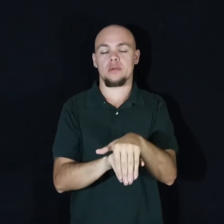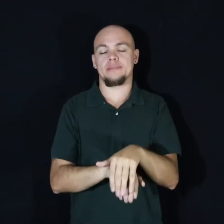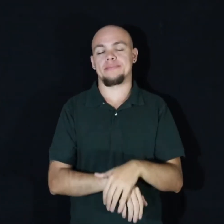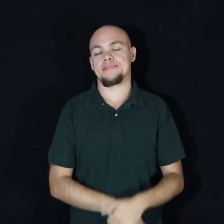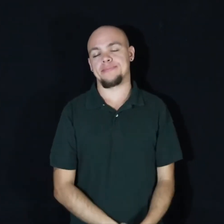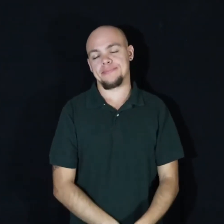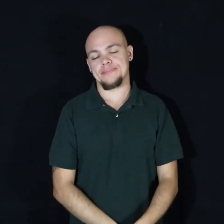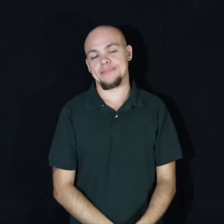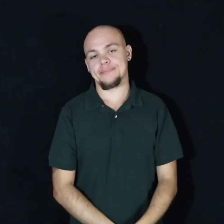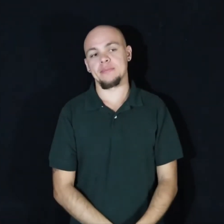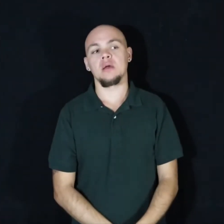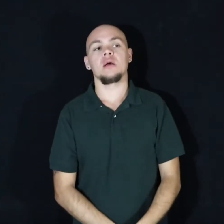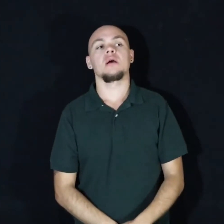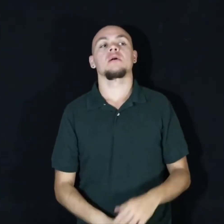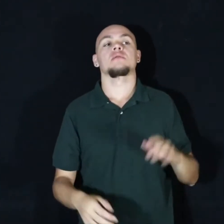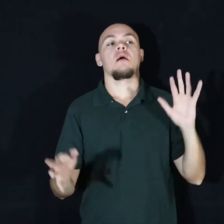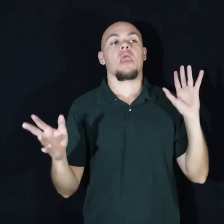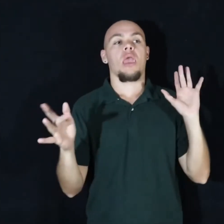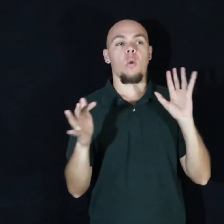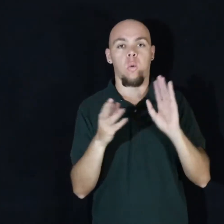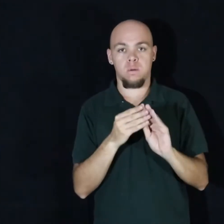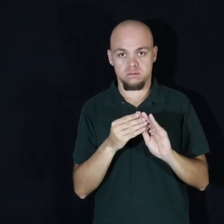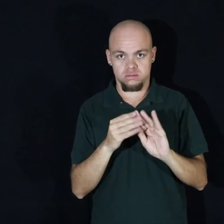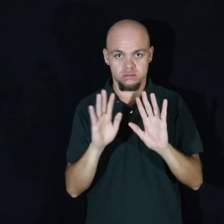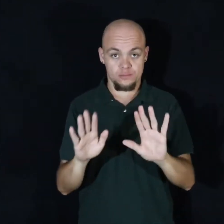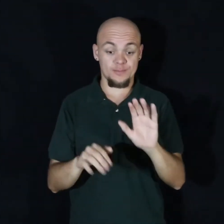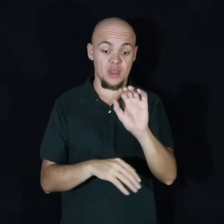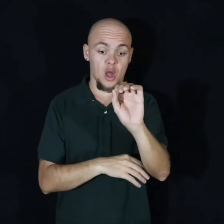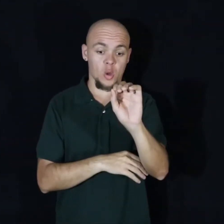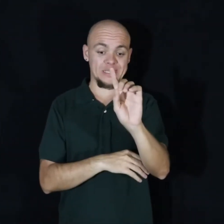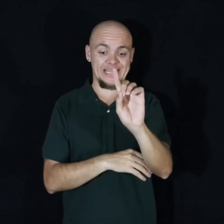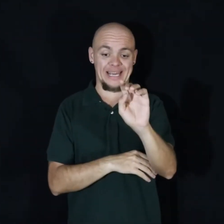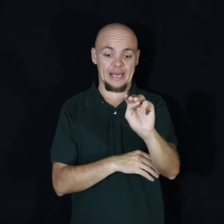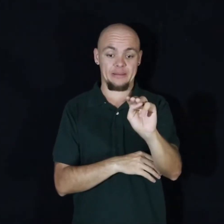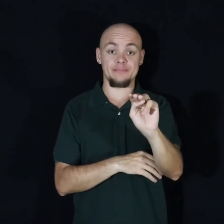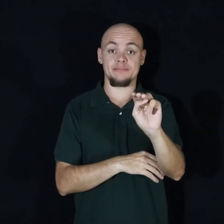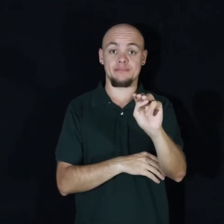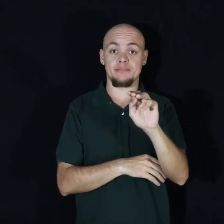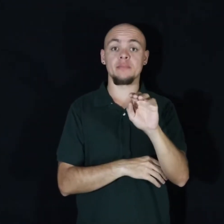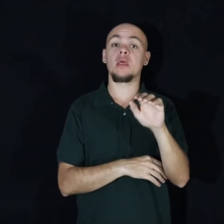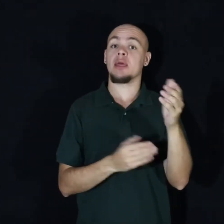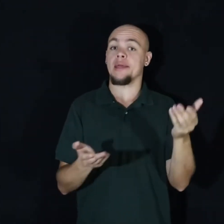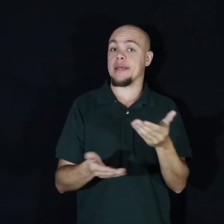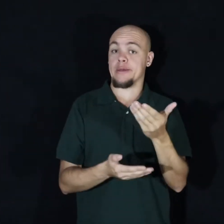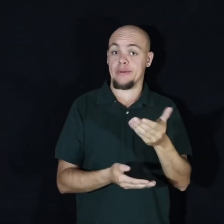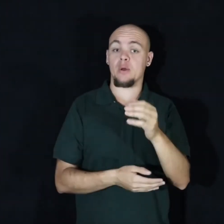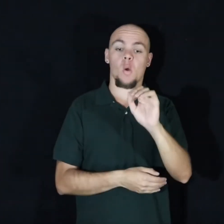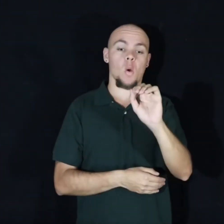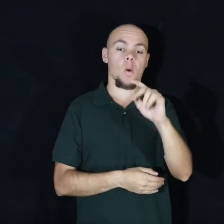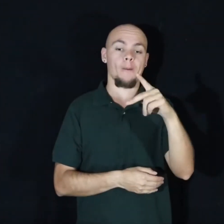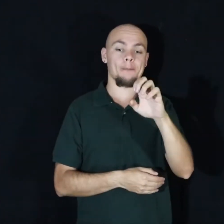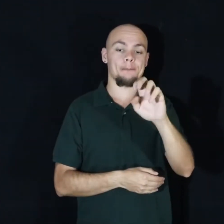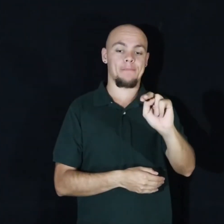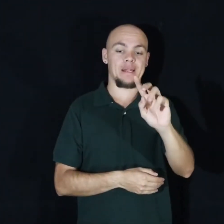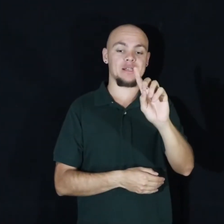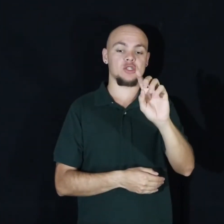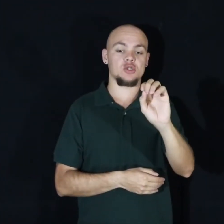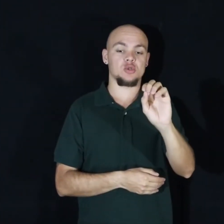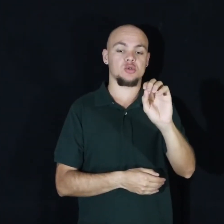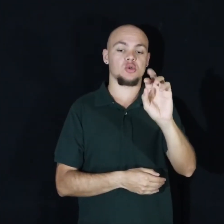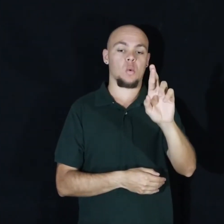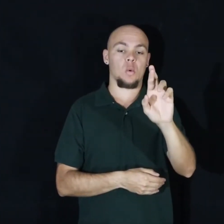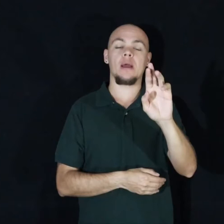You're being hypocritical. All right, with all that said, what about Open Door Ministries? Here we are, Open